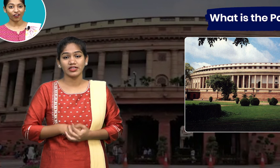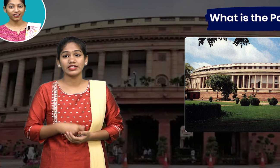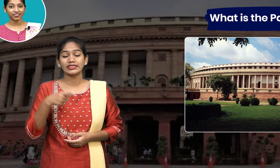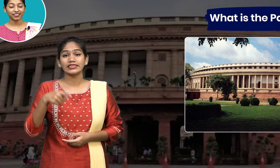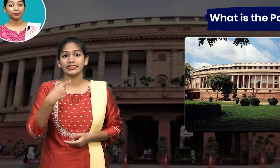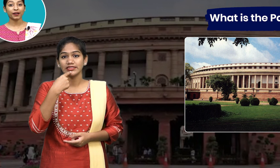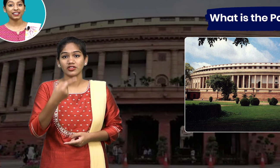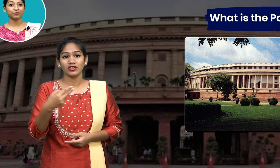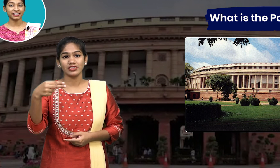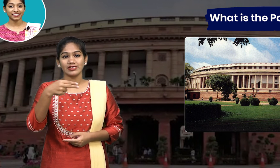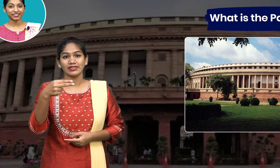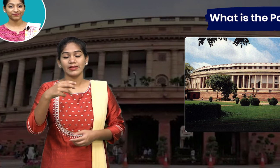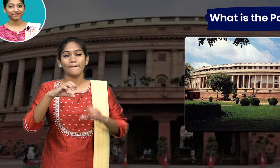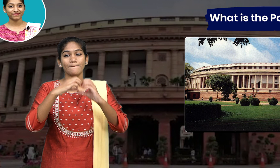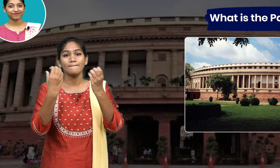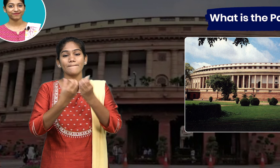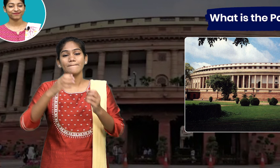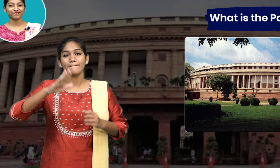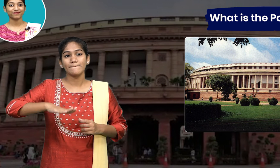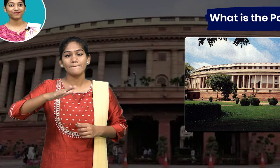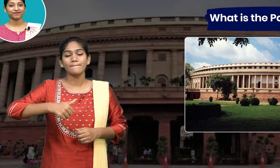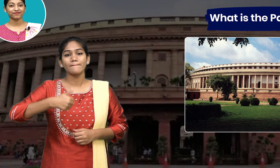is called the Parliament.